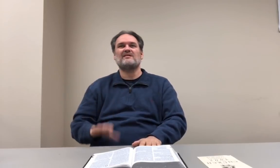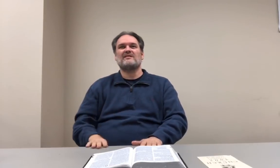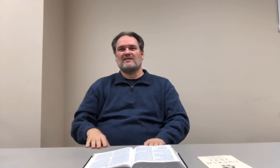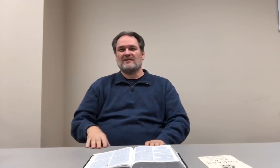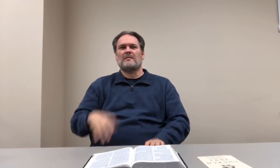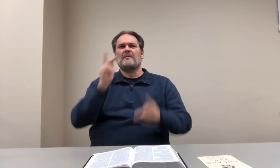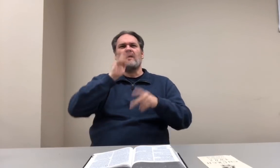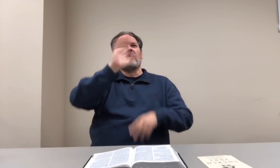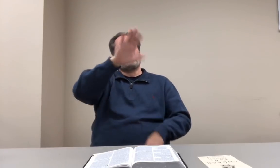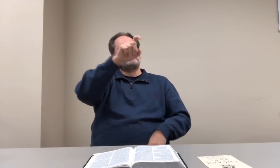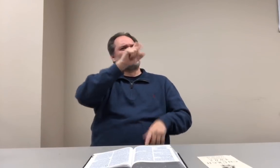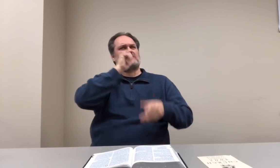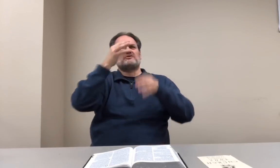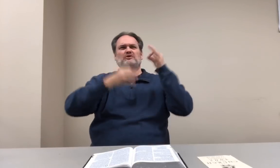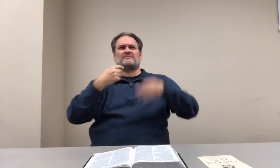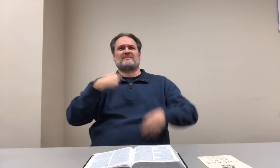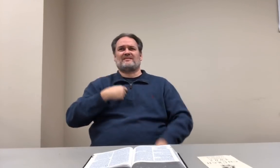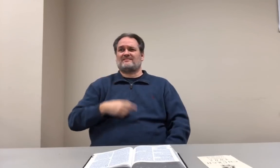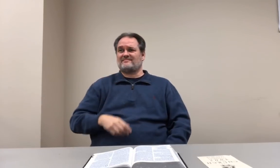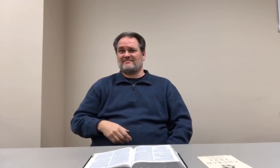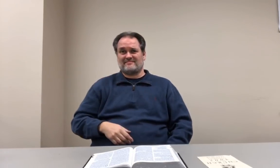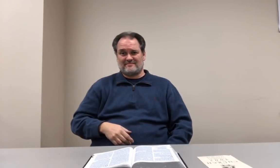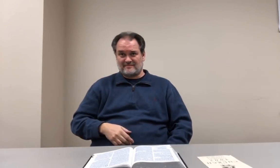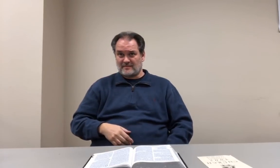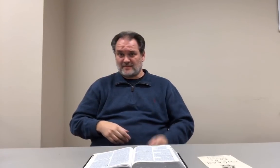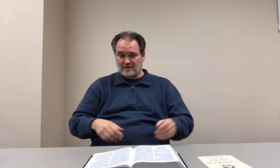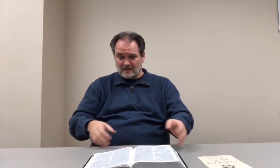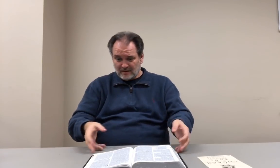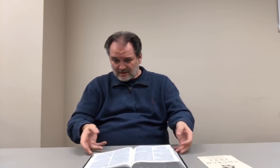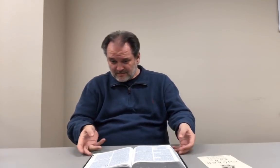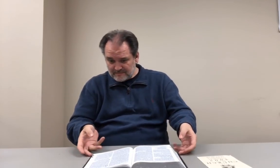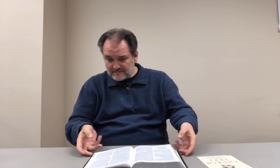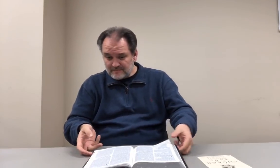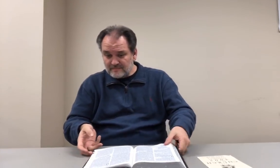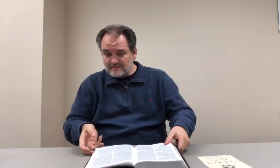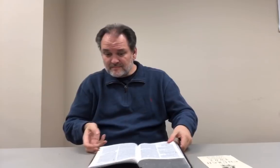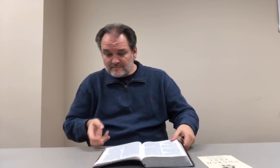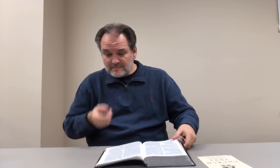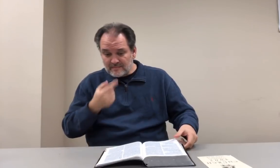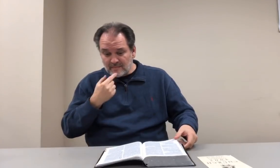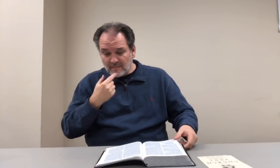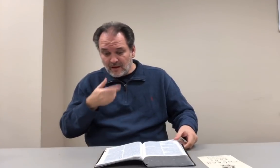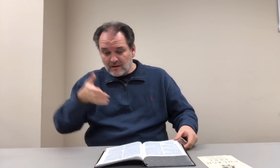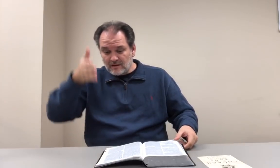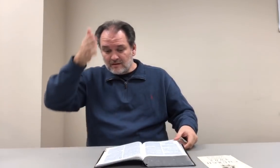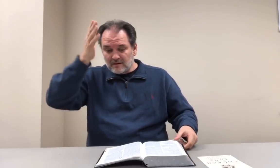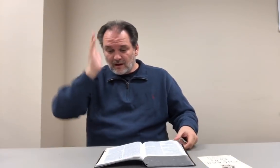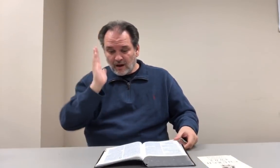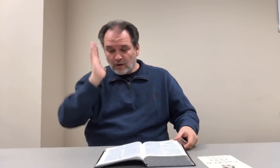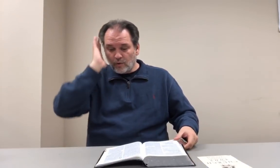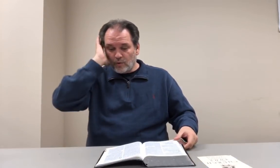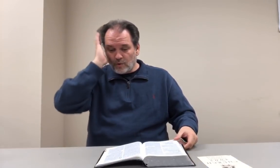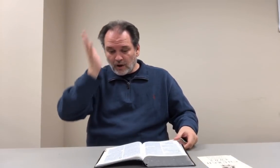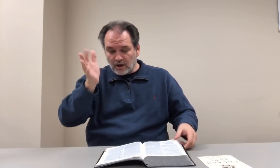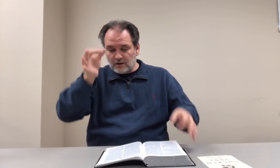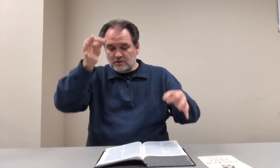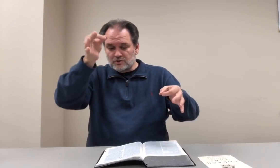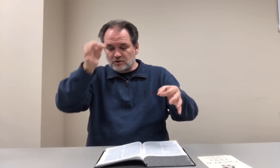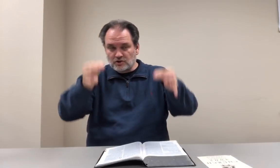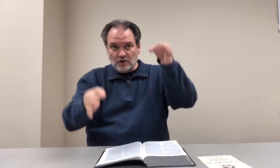So I got these from a list when I was studying, but some of them are thinking, I thought that was really a challenge to this.